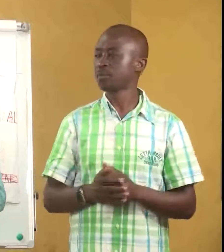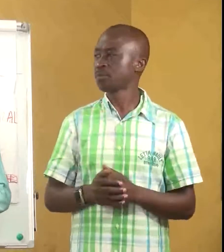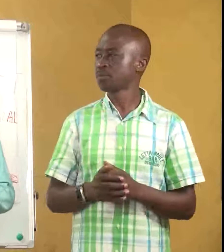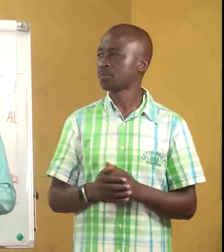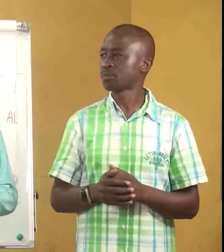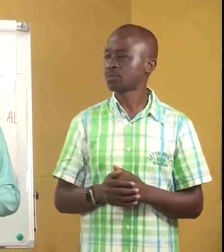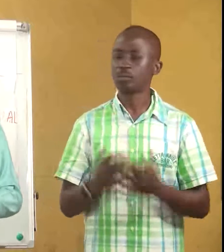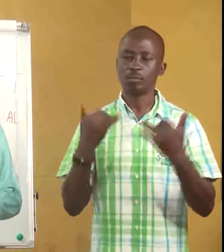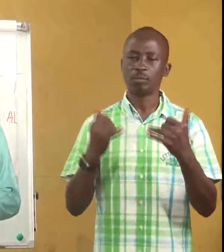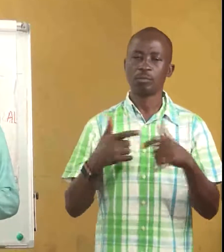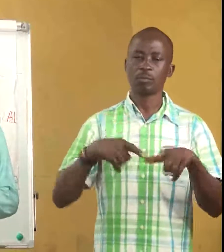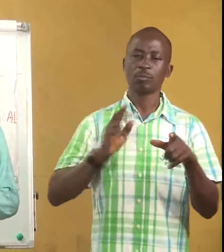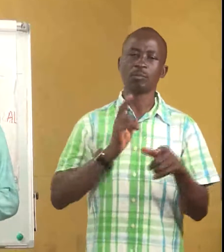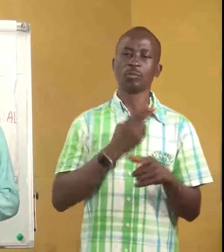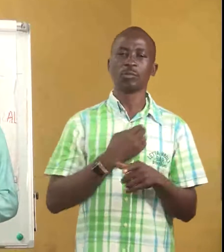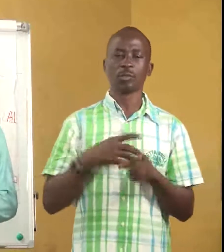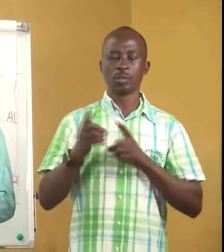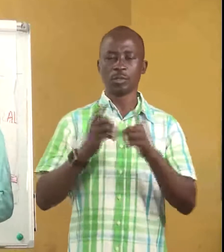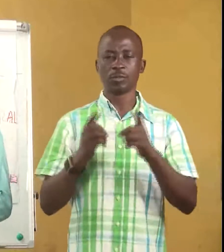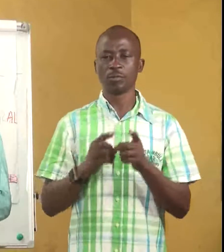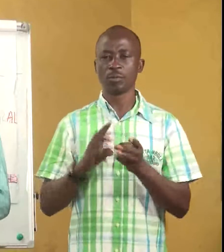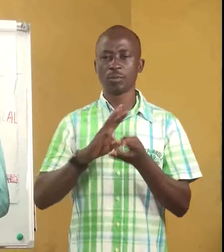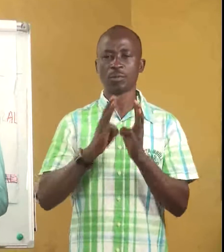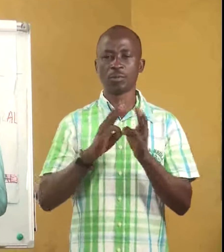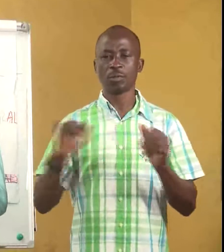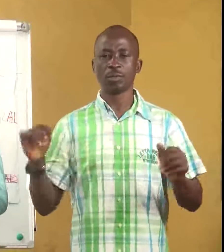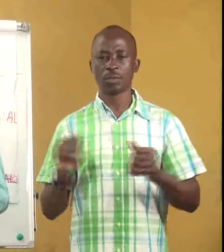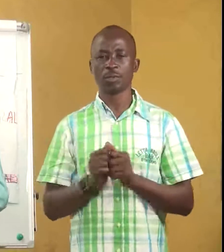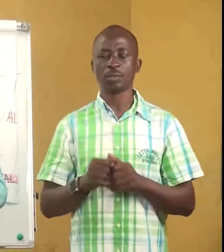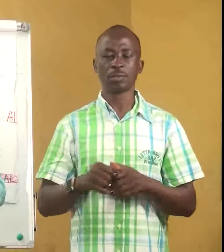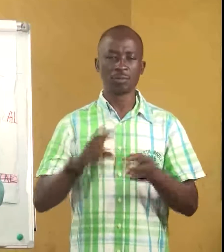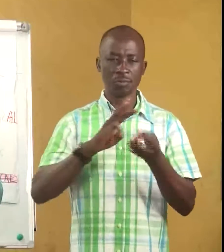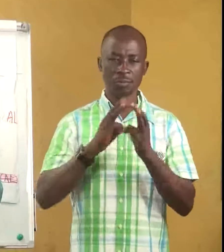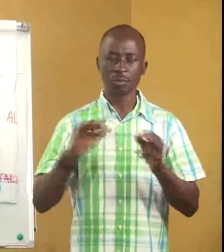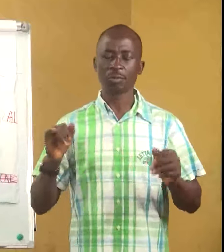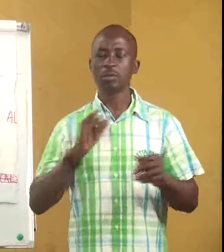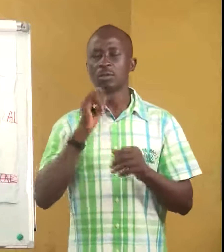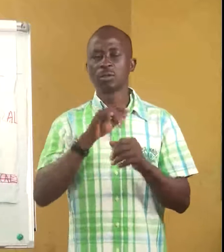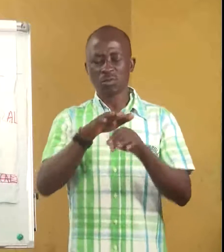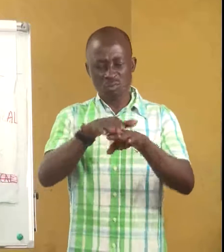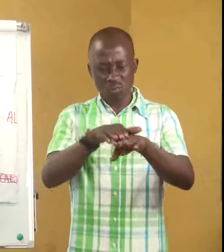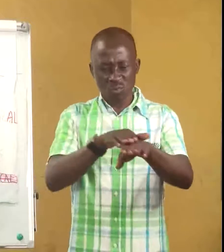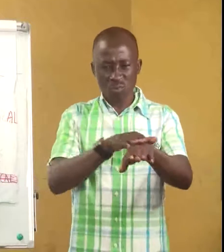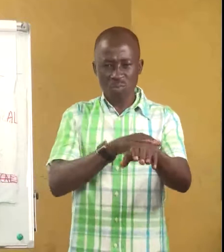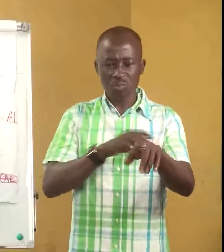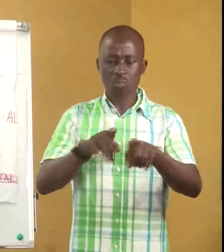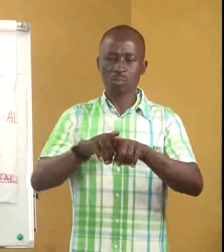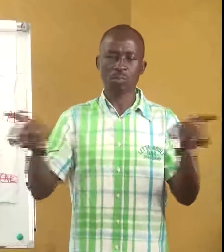Now, let us define weathering. Weathering is the gradual